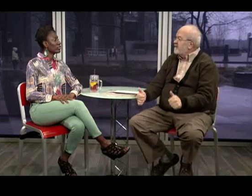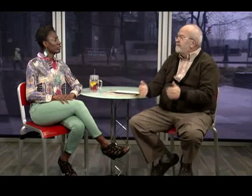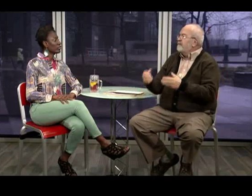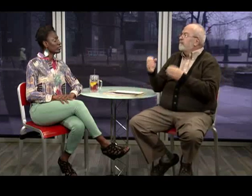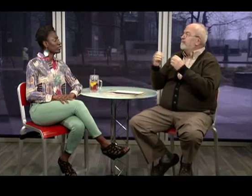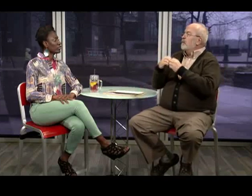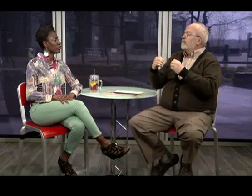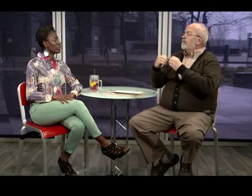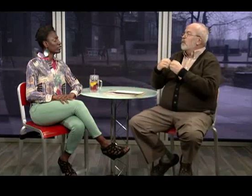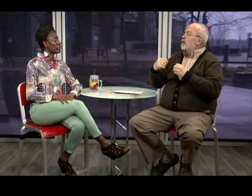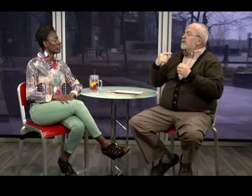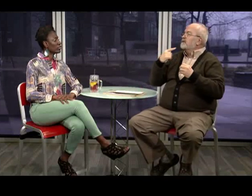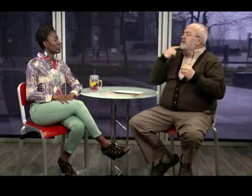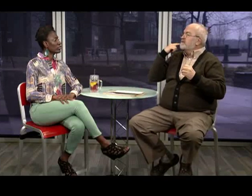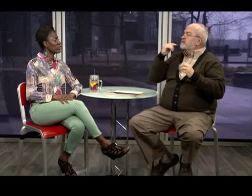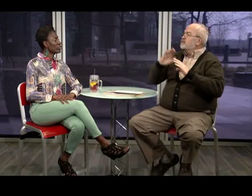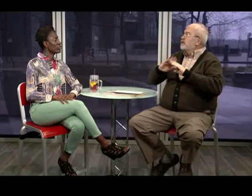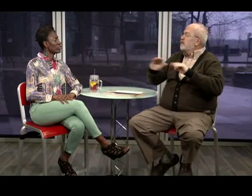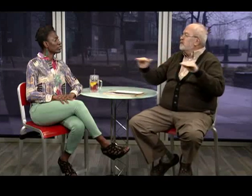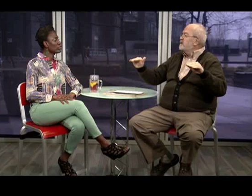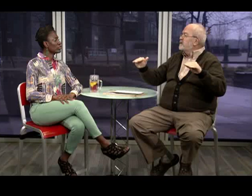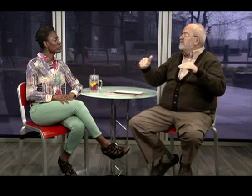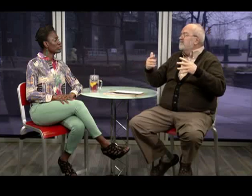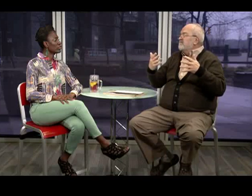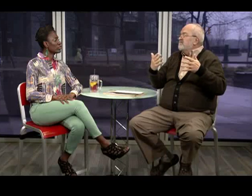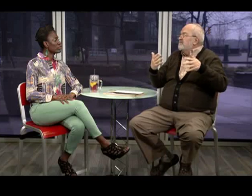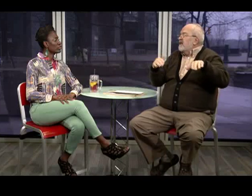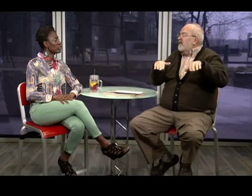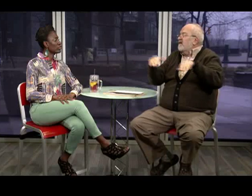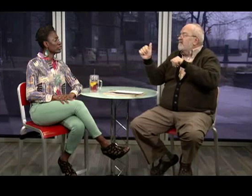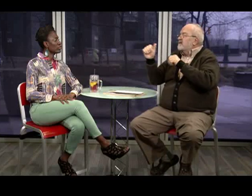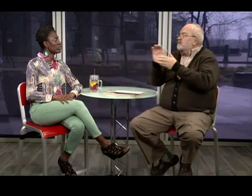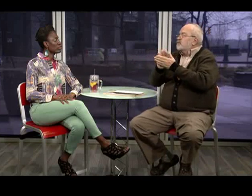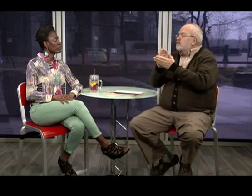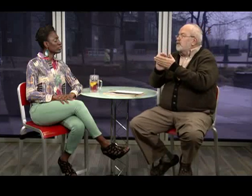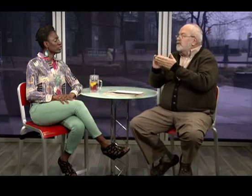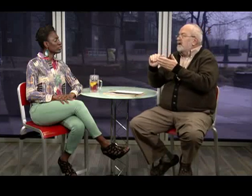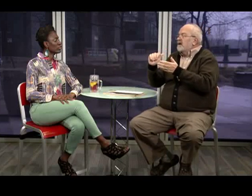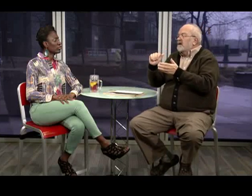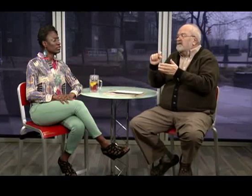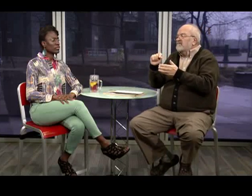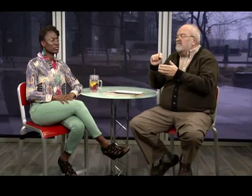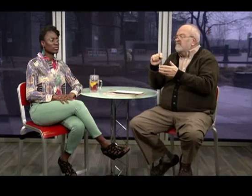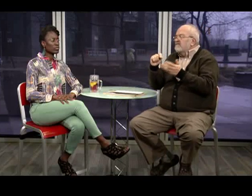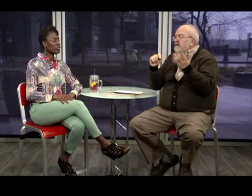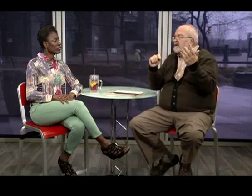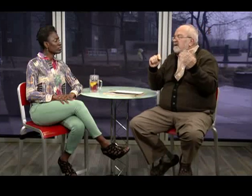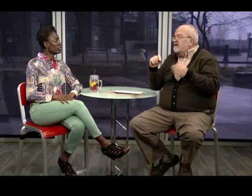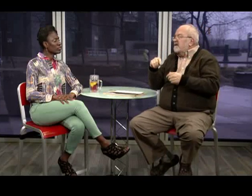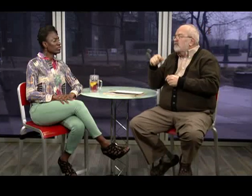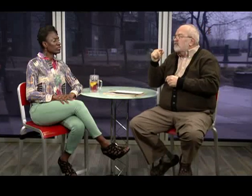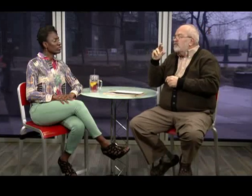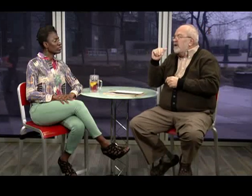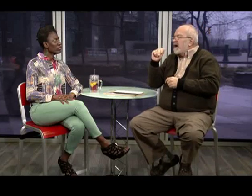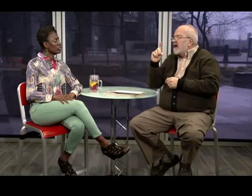Deaf education has suffered since that. The life quality of deaf people has suffered since that. Deaf people sometimes